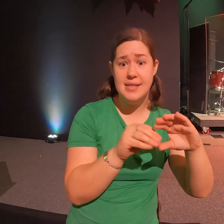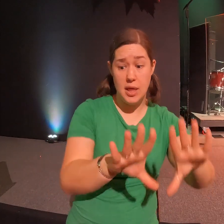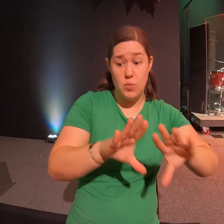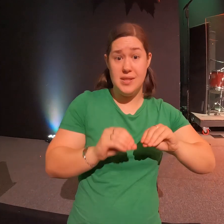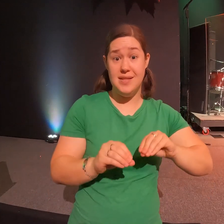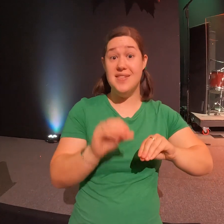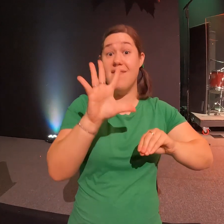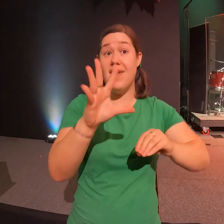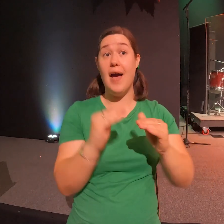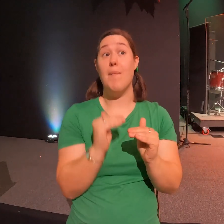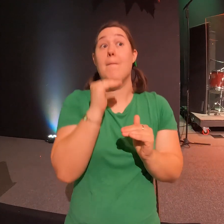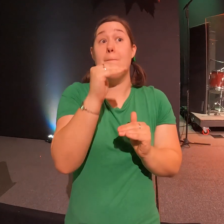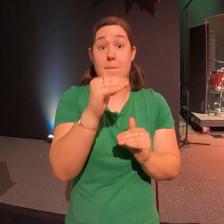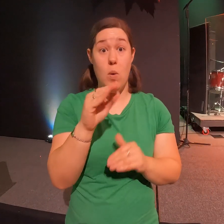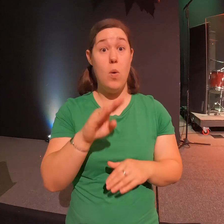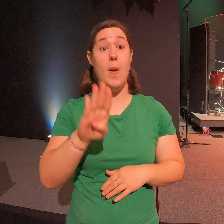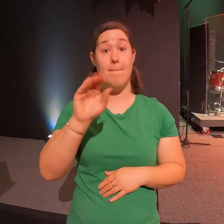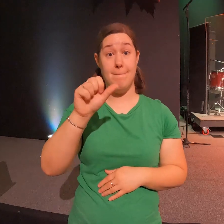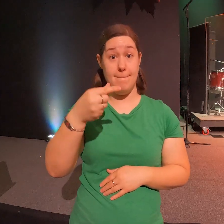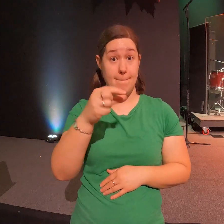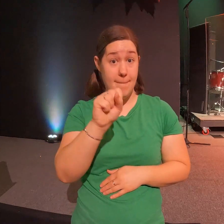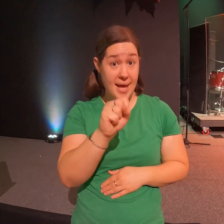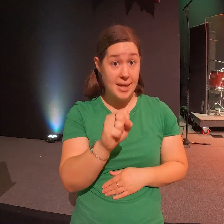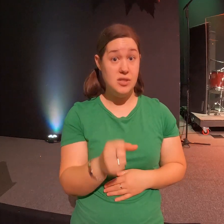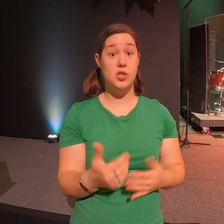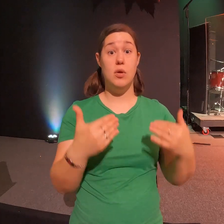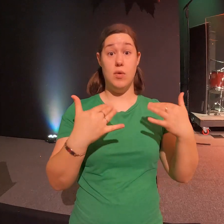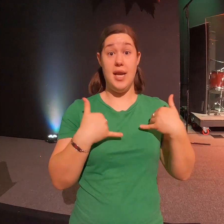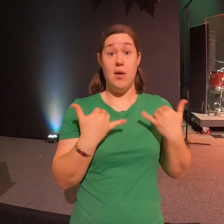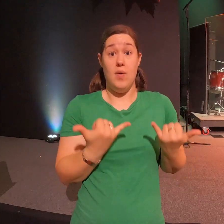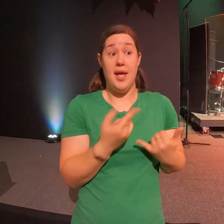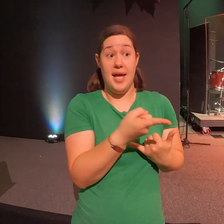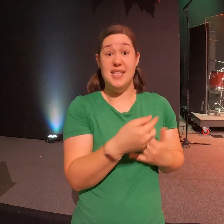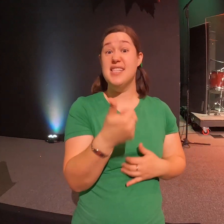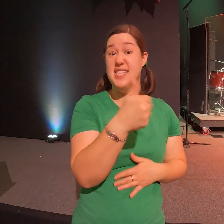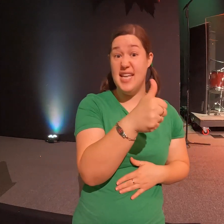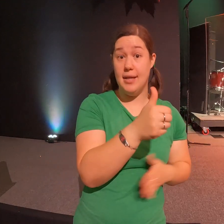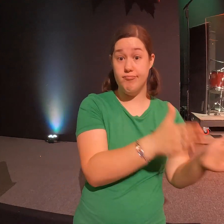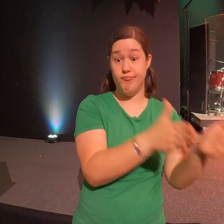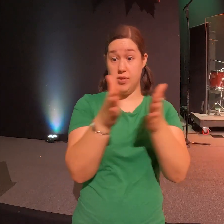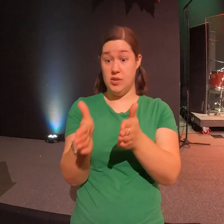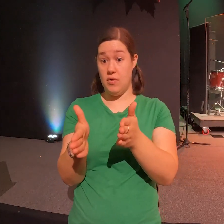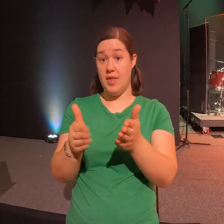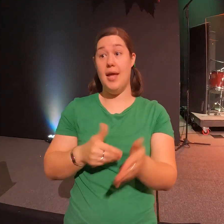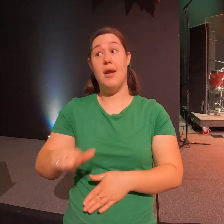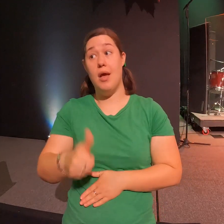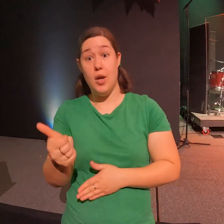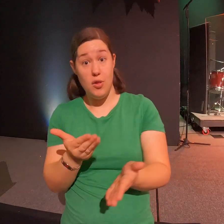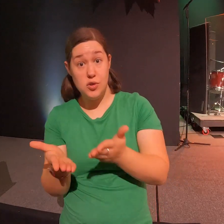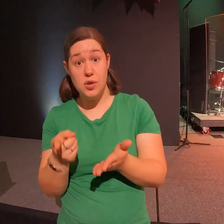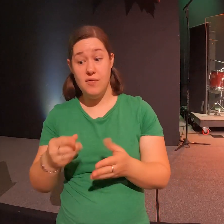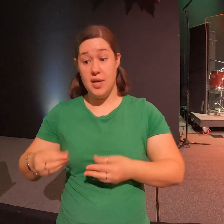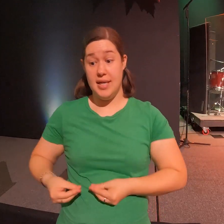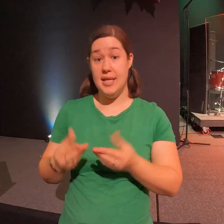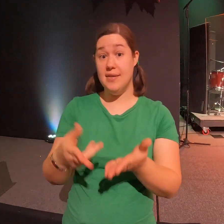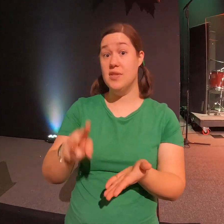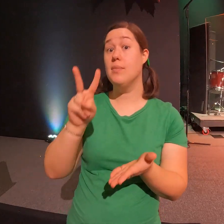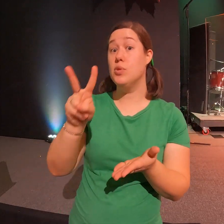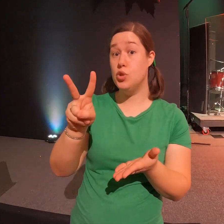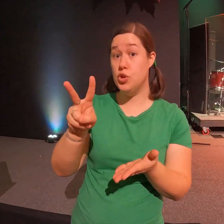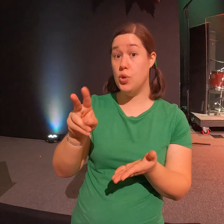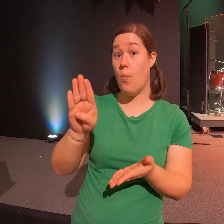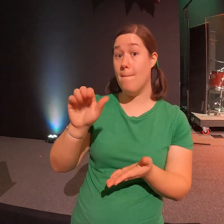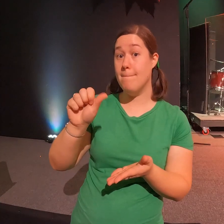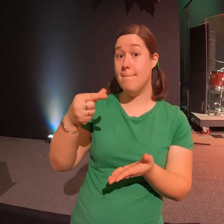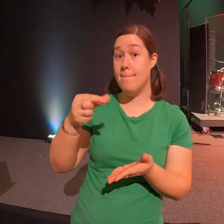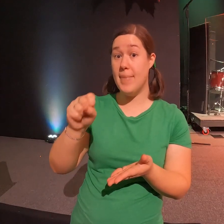And then he gives another person two bags, and then they go out and work and get two more bags. He's doubled whatever it was that he was supposed to make.